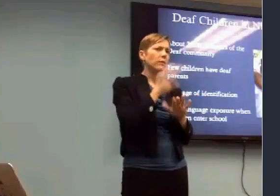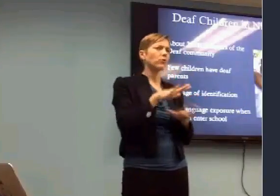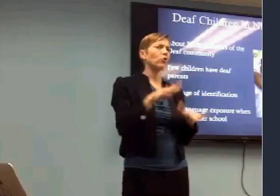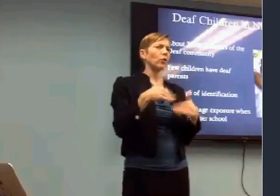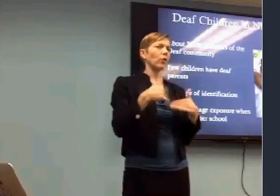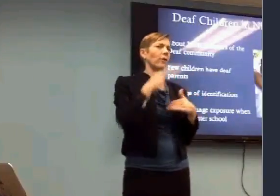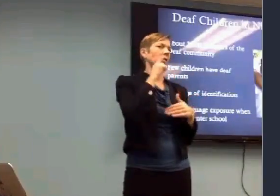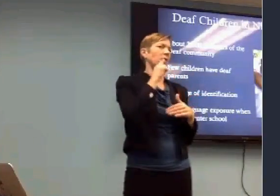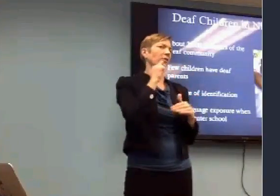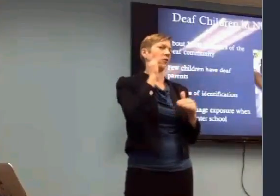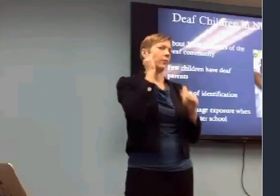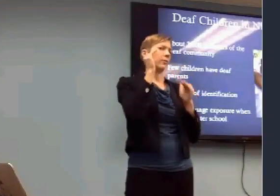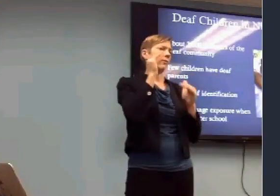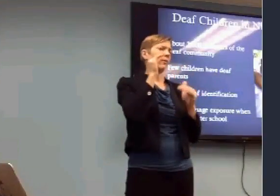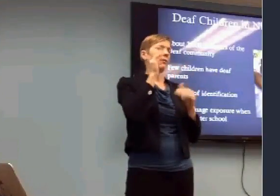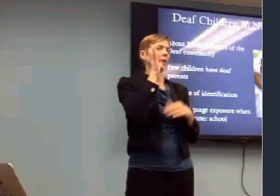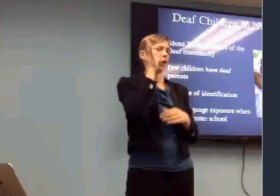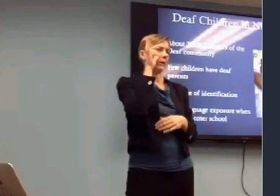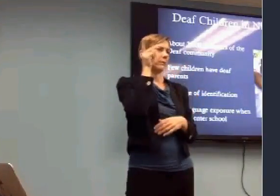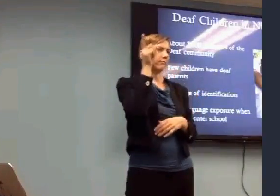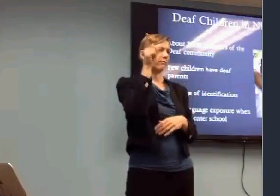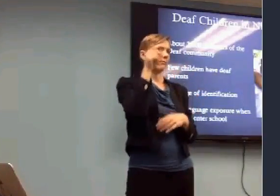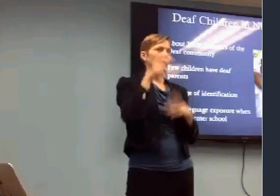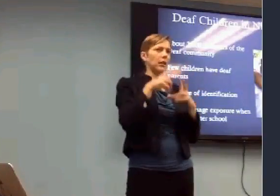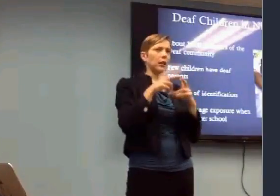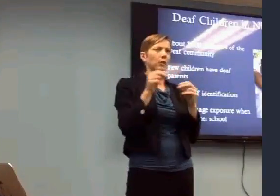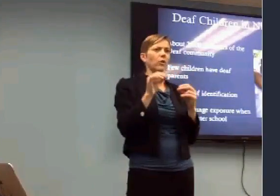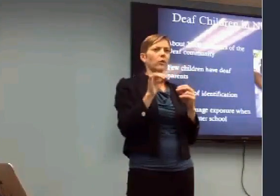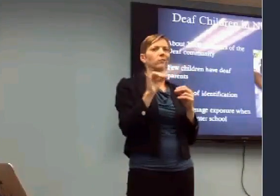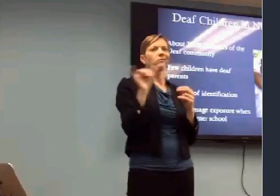similar, although